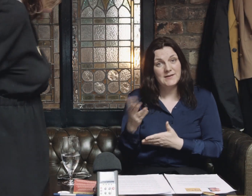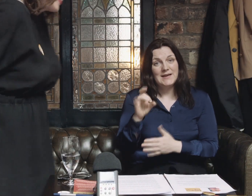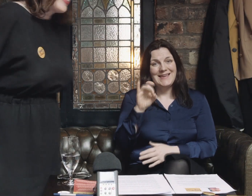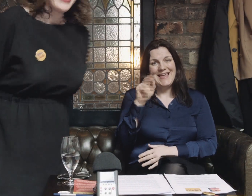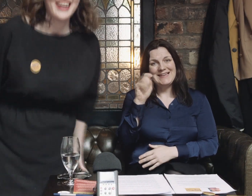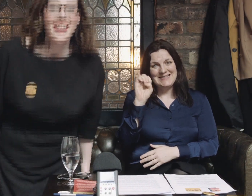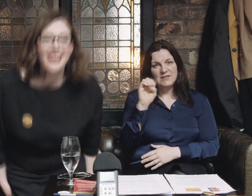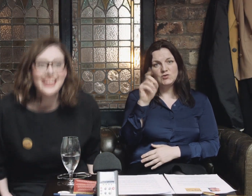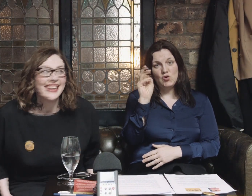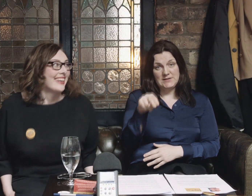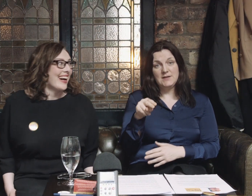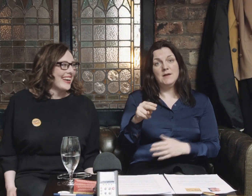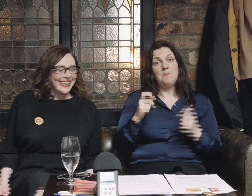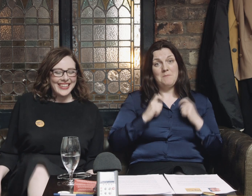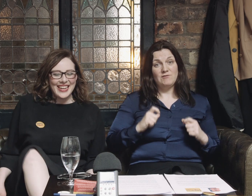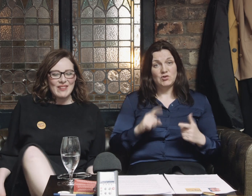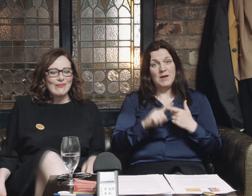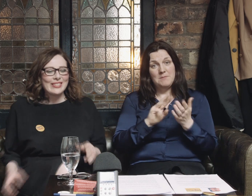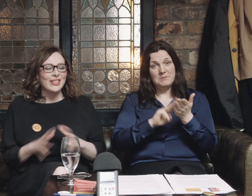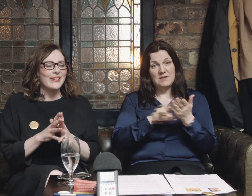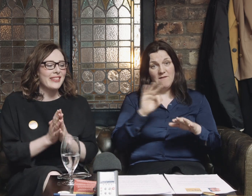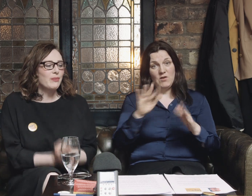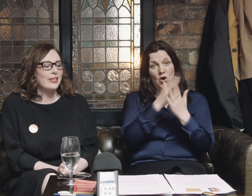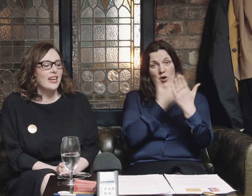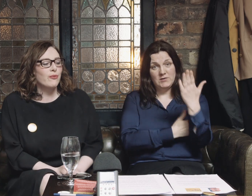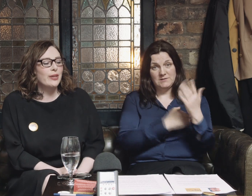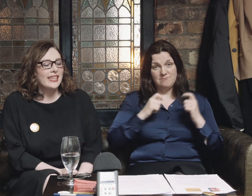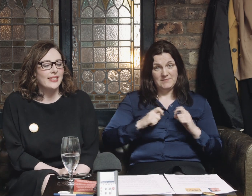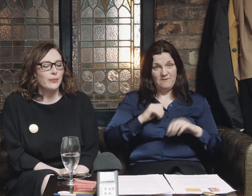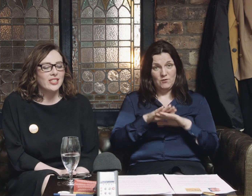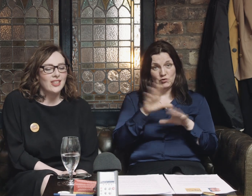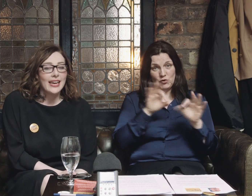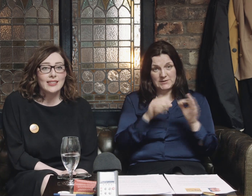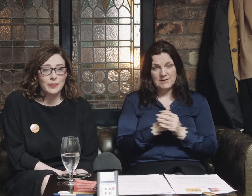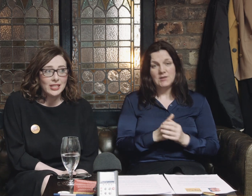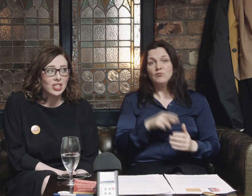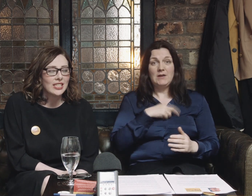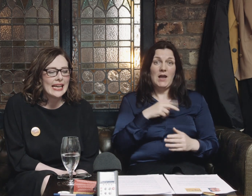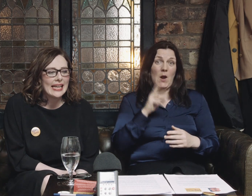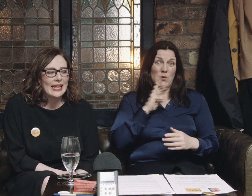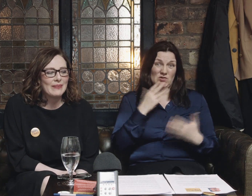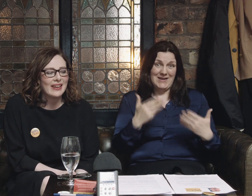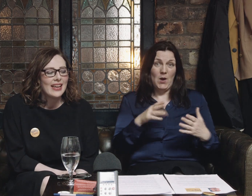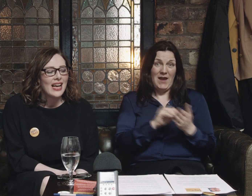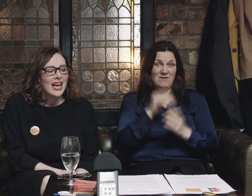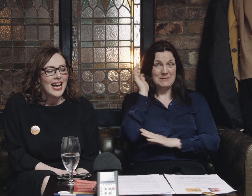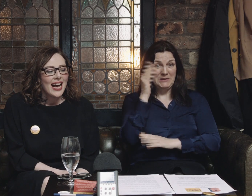for us. Thanks, Katie. Hi. So at this point, I really wish I had a speech